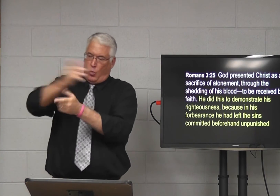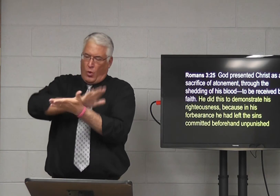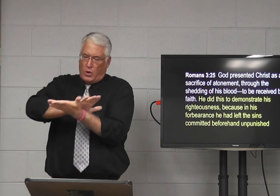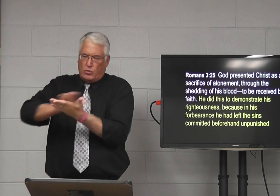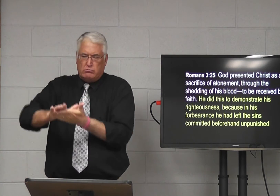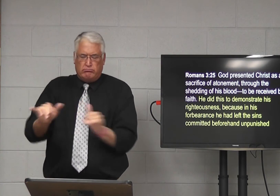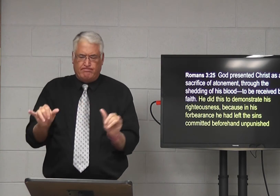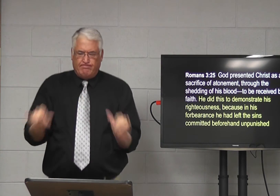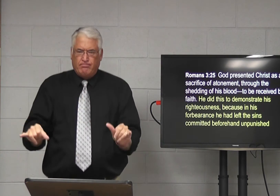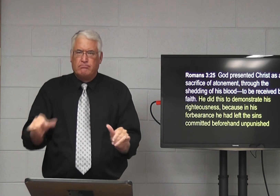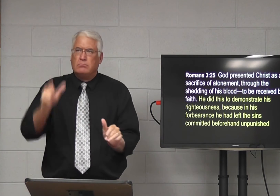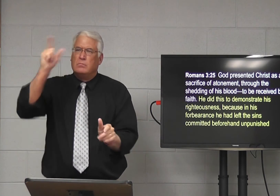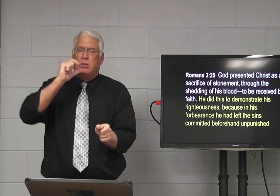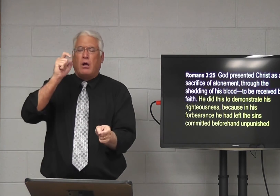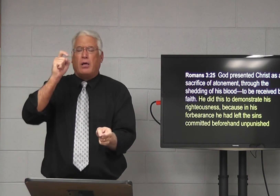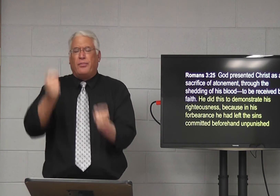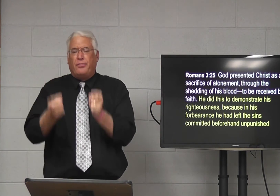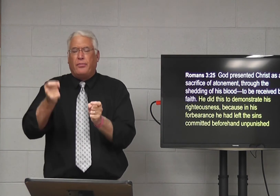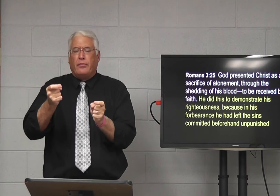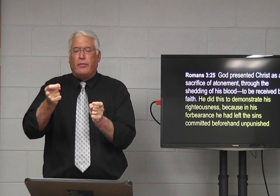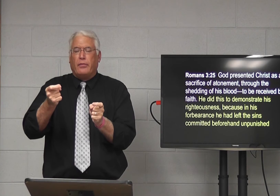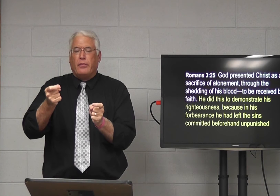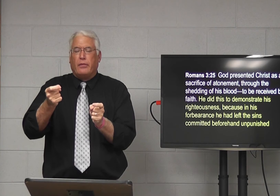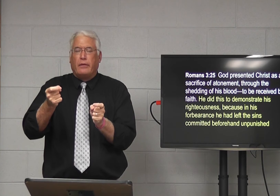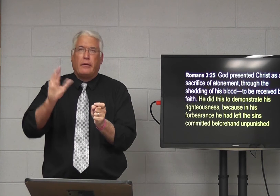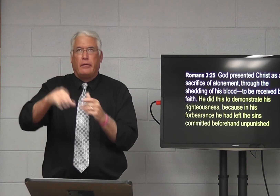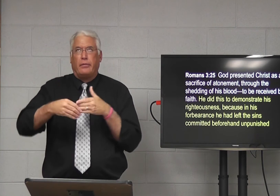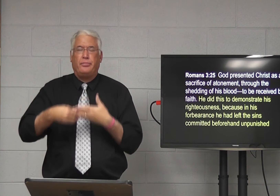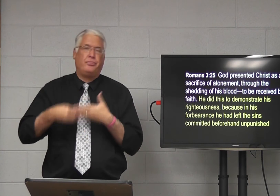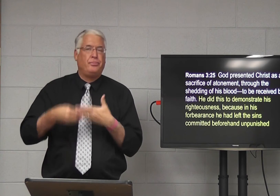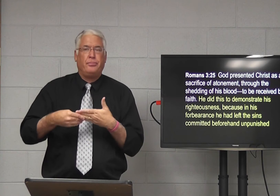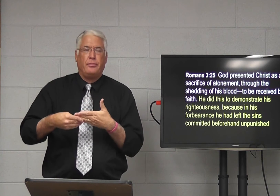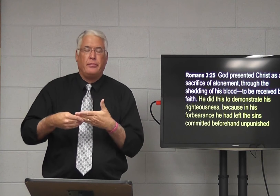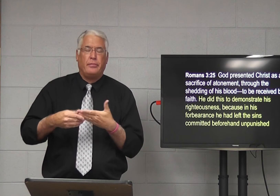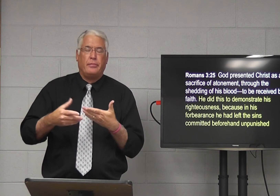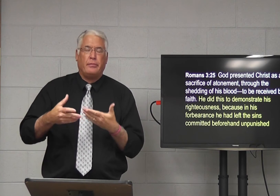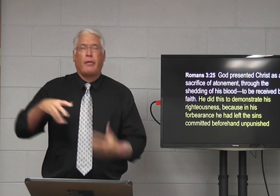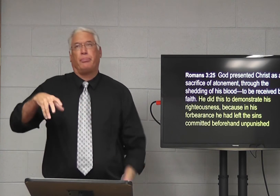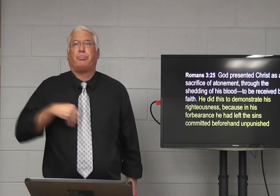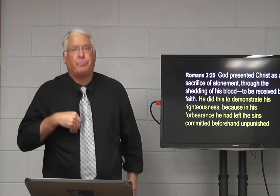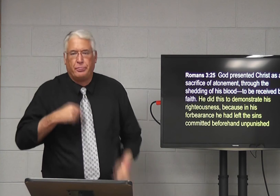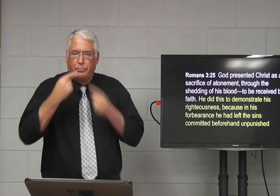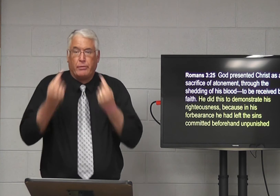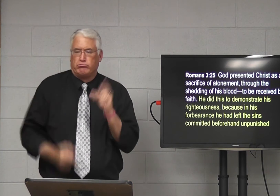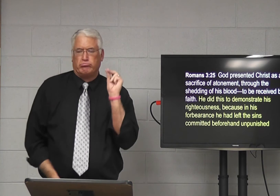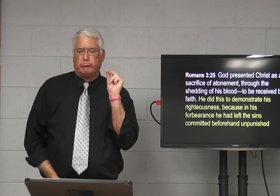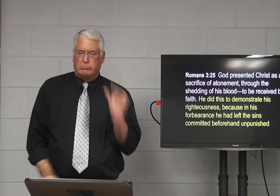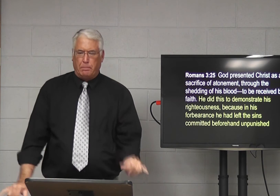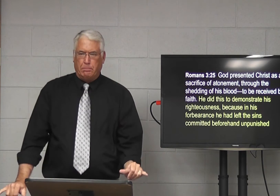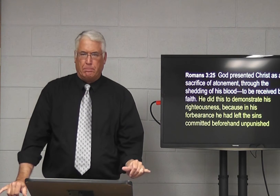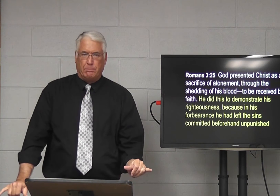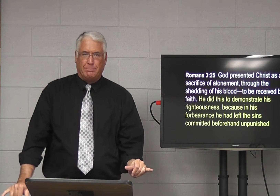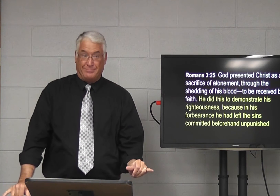God himself is holy. He doesn't alter or change or adjust and just accept our sins.